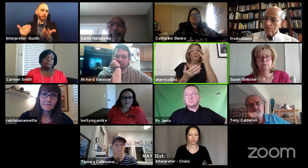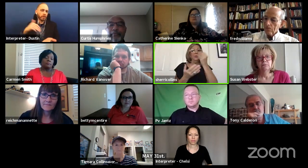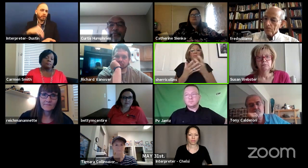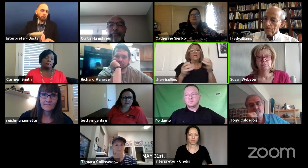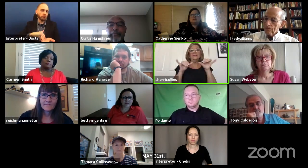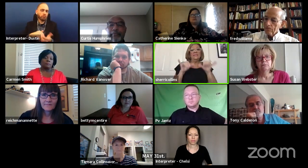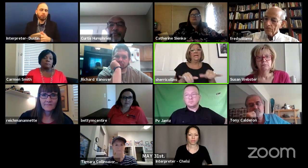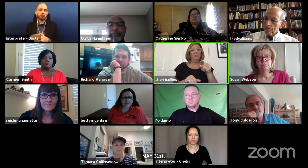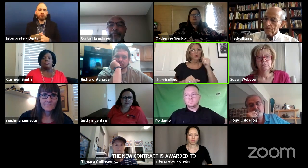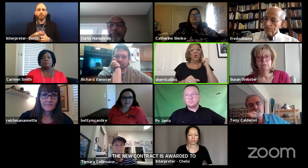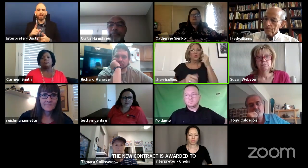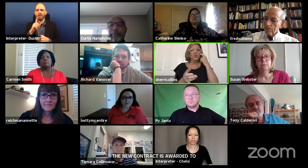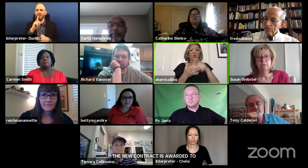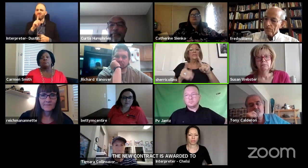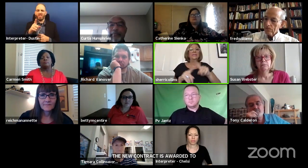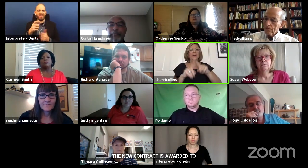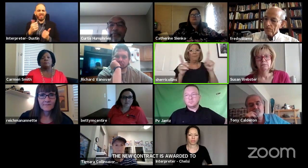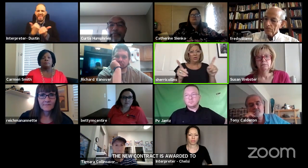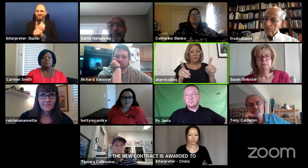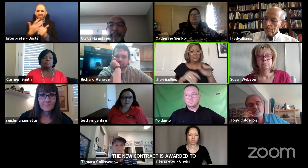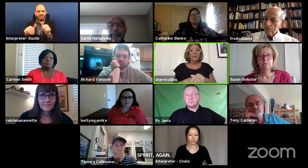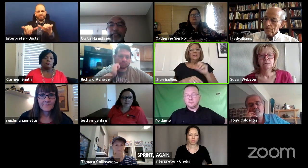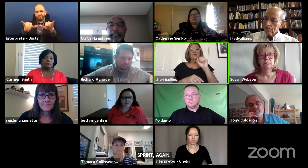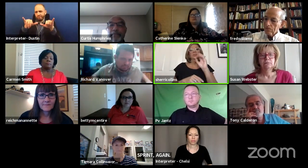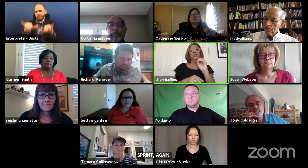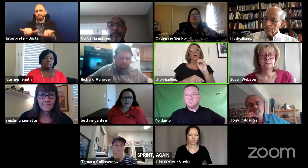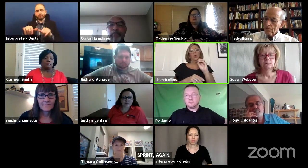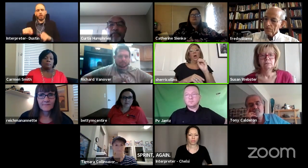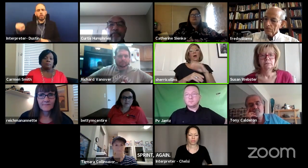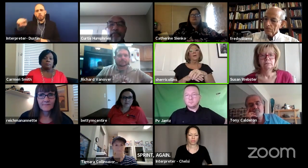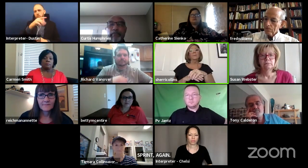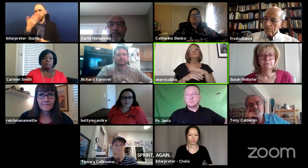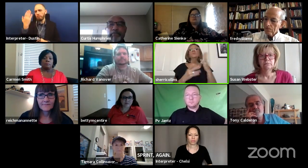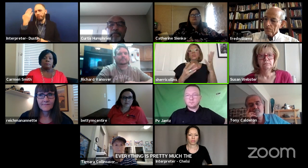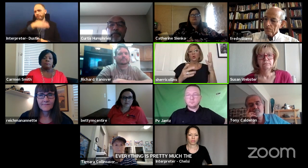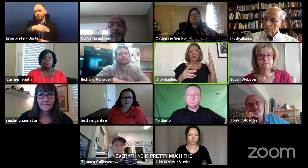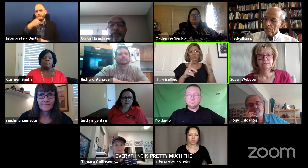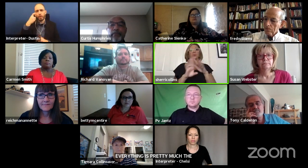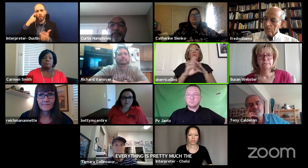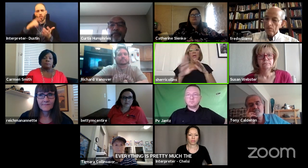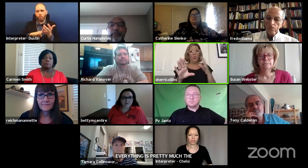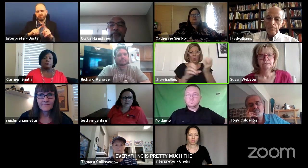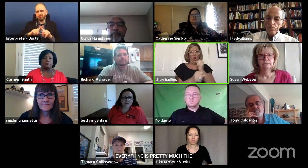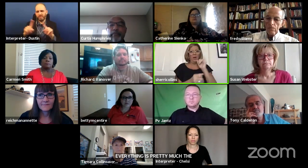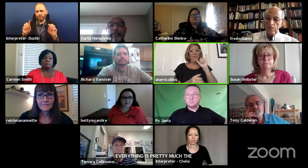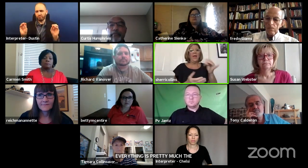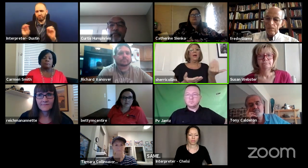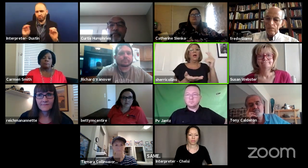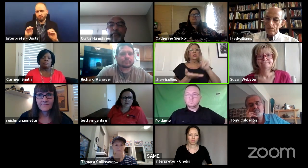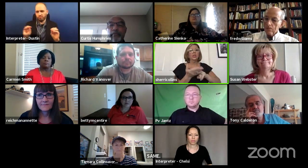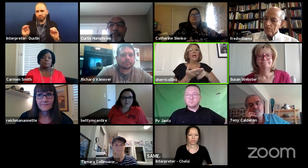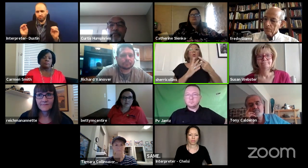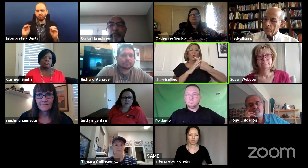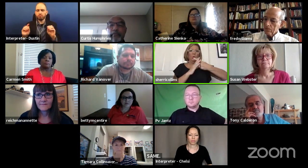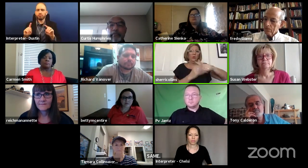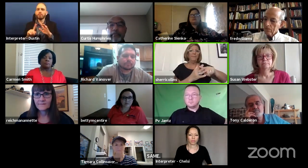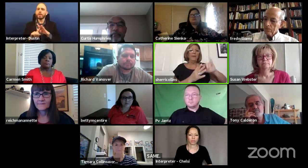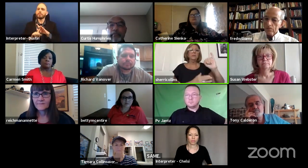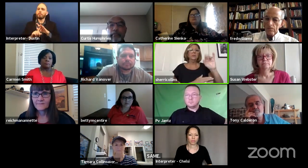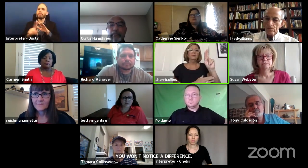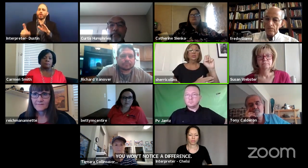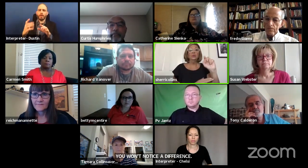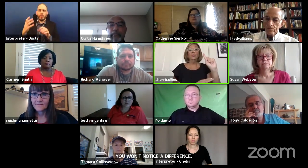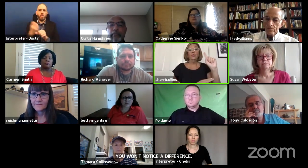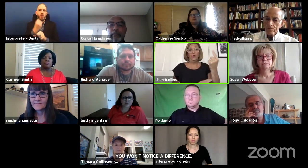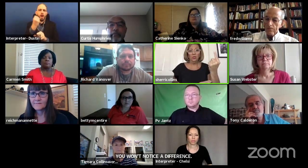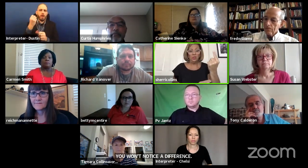Everything is pretty much the same. You won't notice the difference. So, so Sprint won that contract, will go in